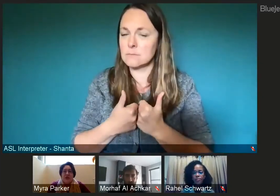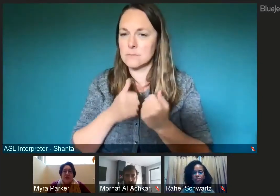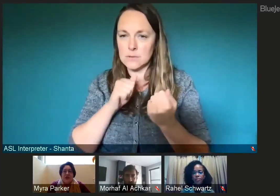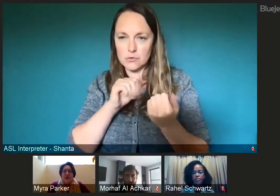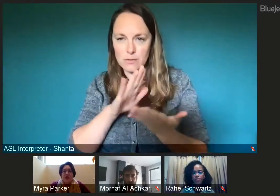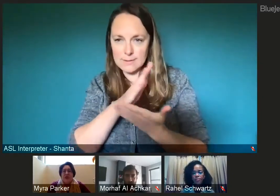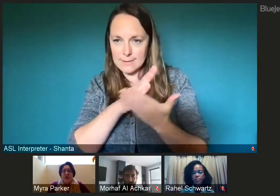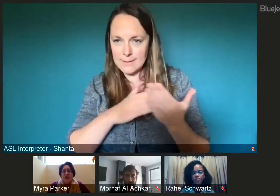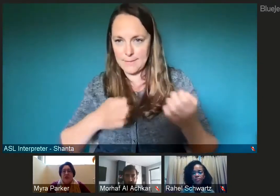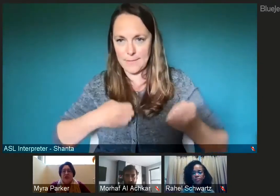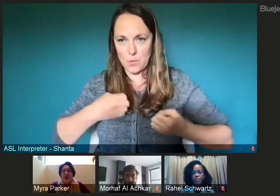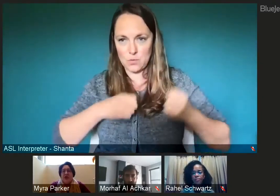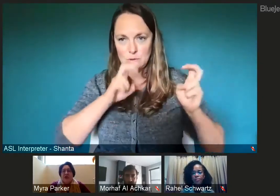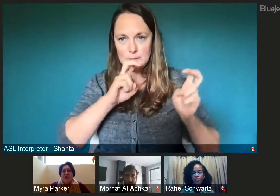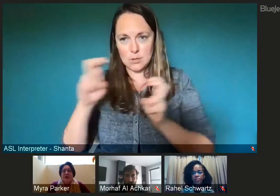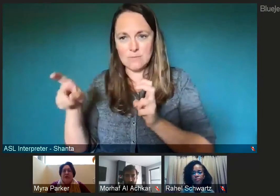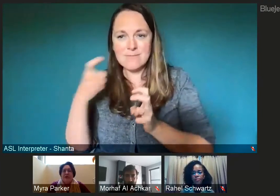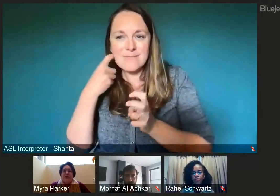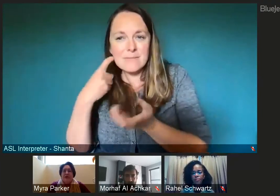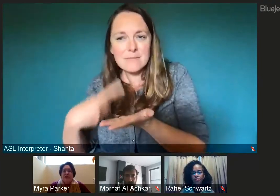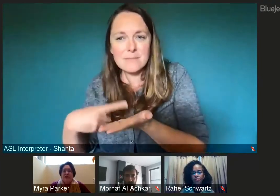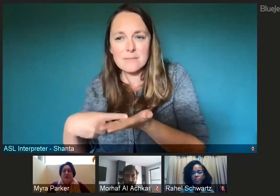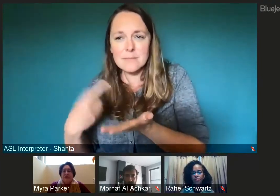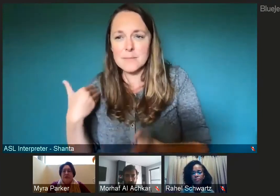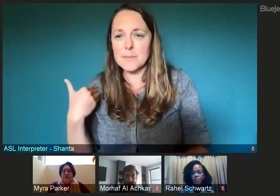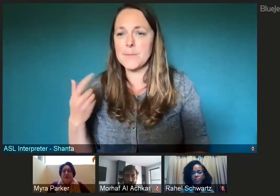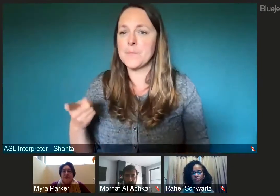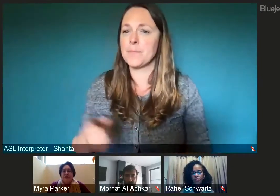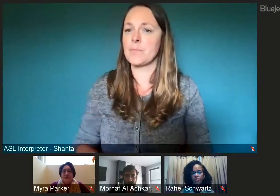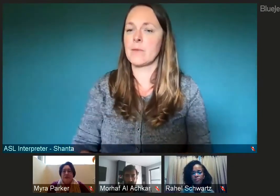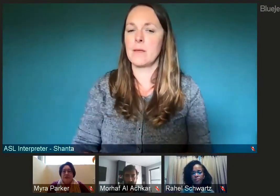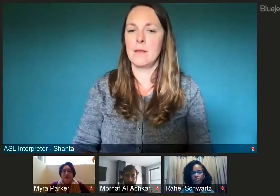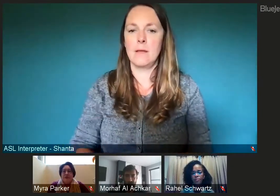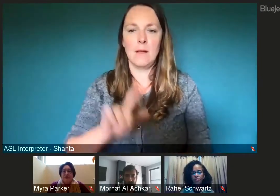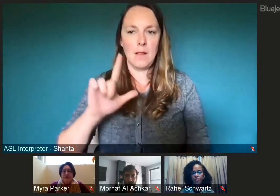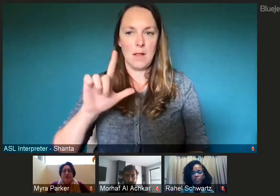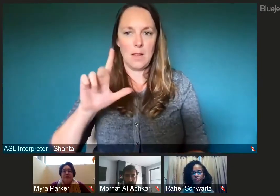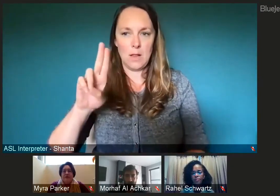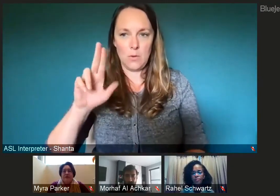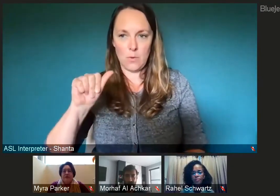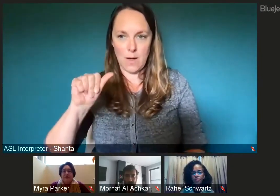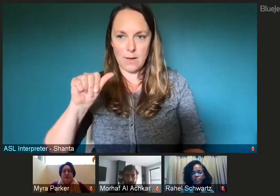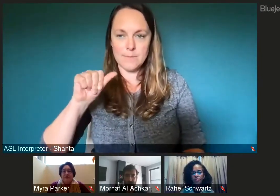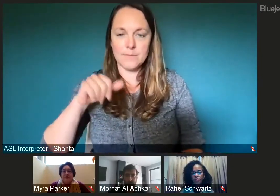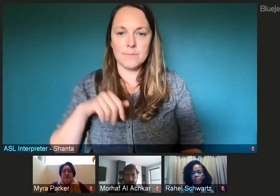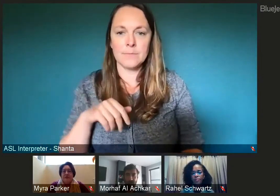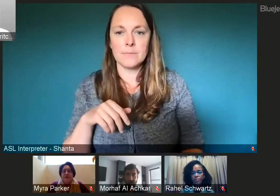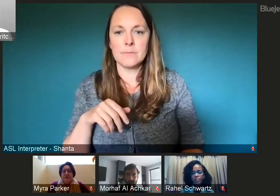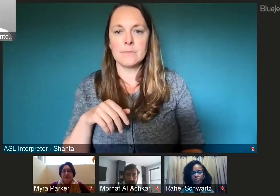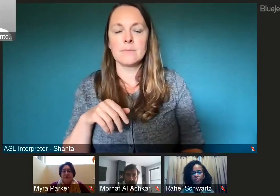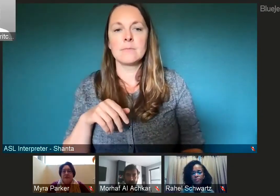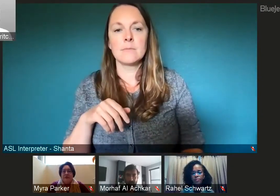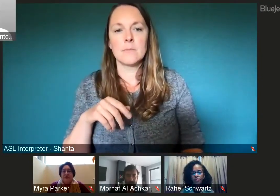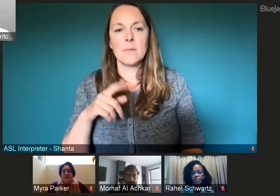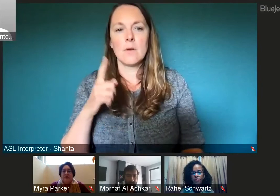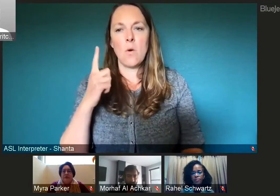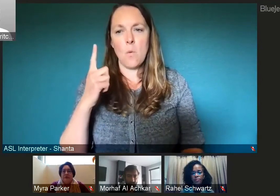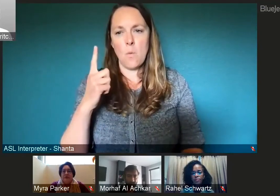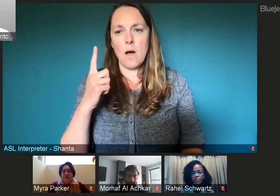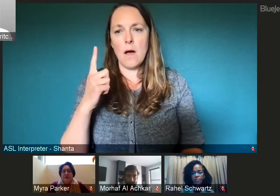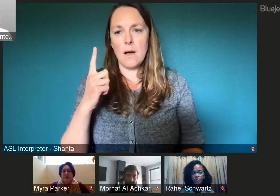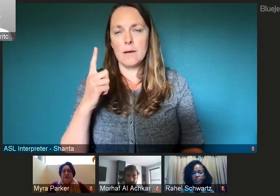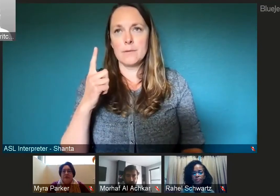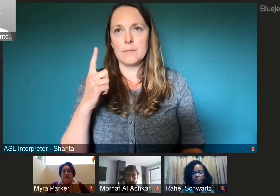of those emotional issues that you were just talking about. So, one of the greatest things